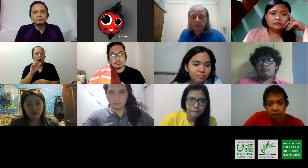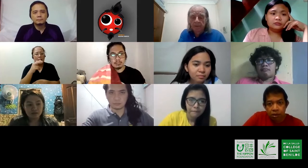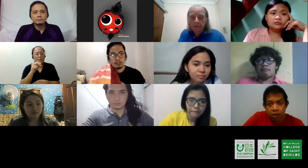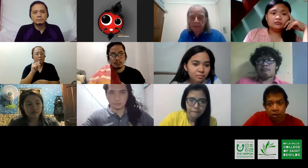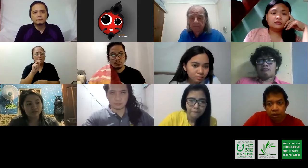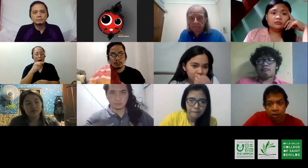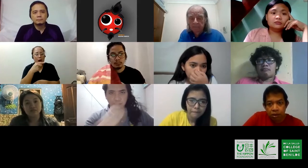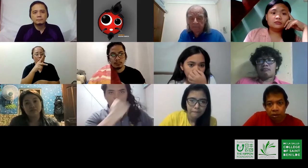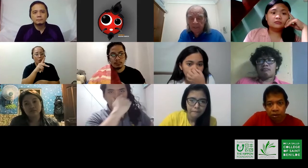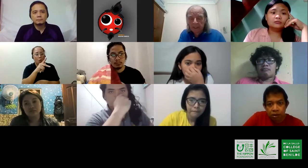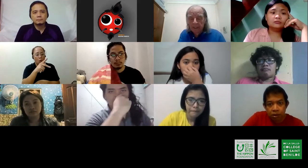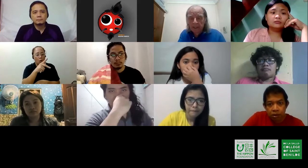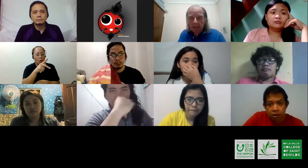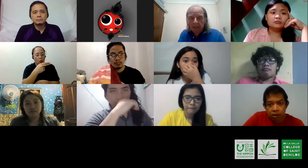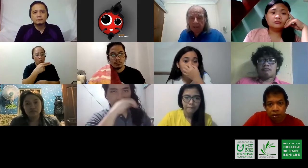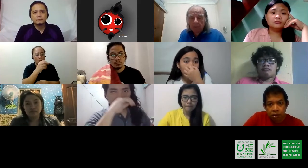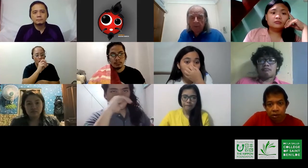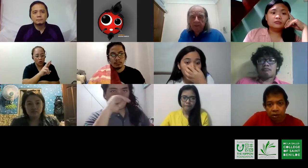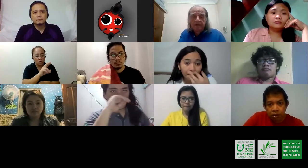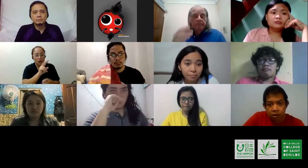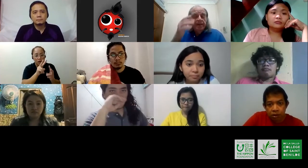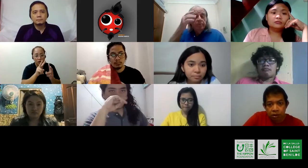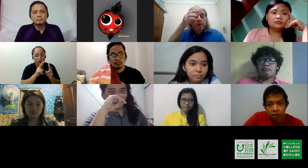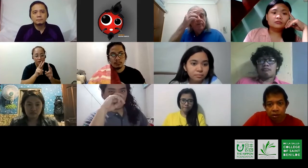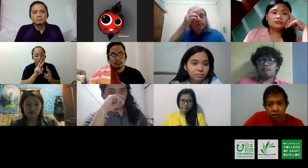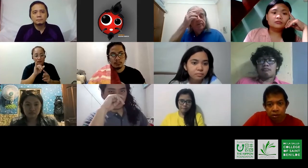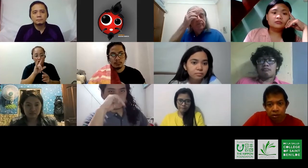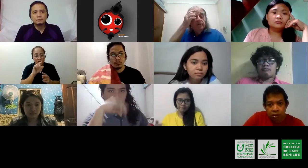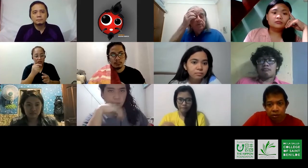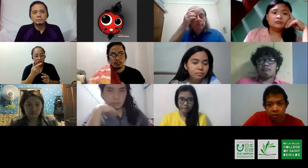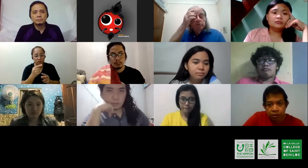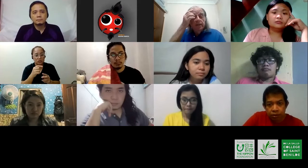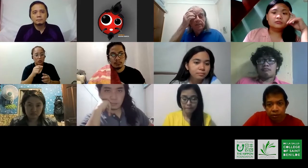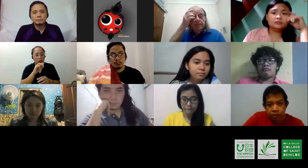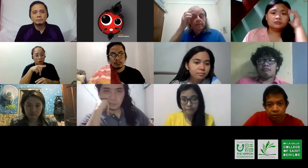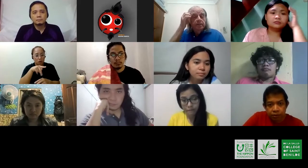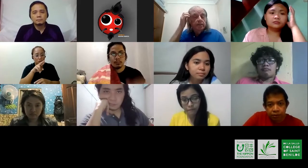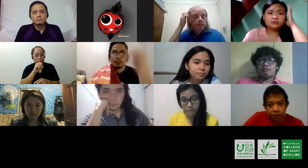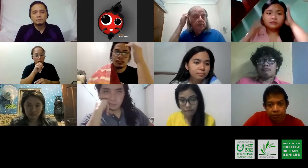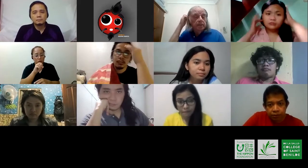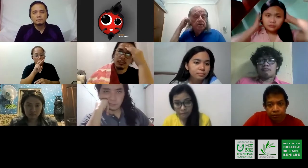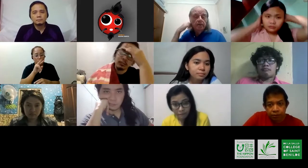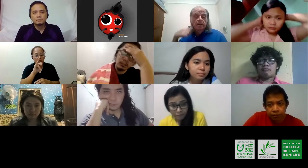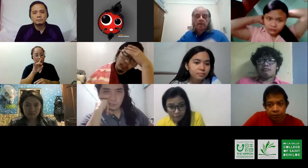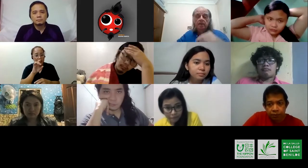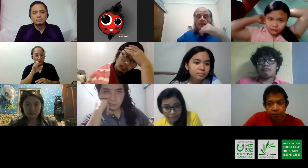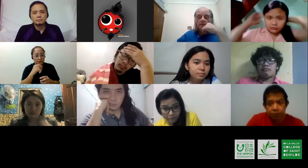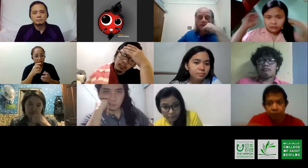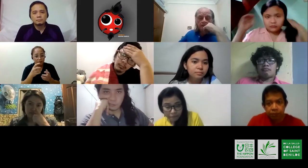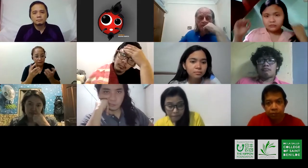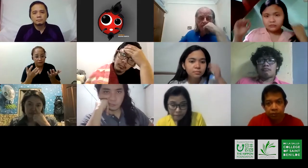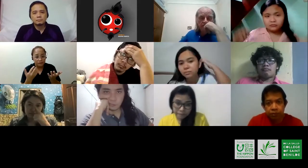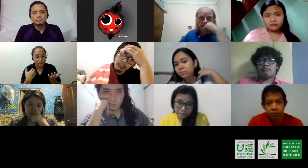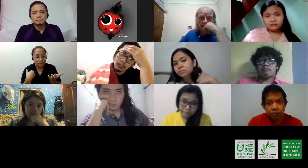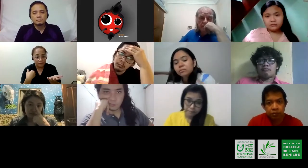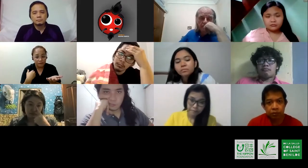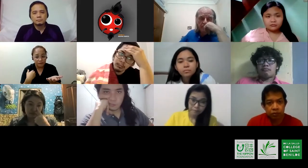community where deaf people have a different social identity and different language from the